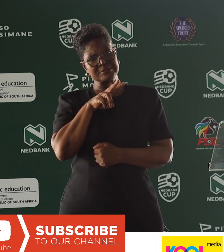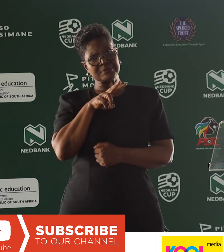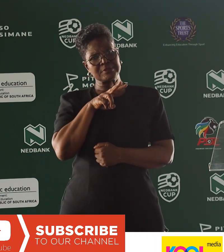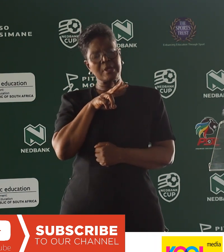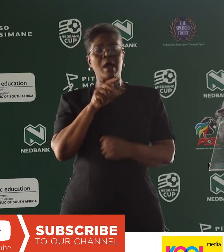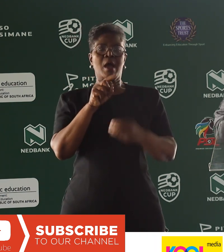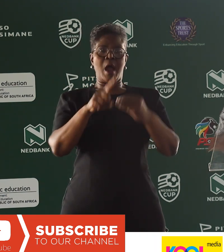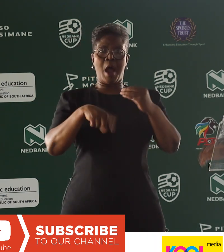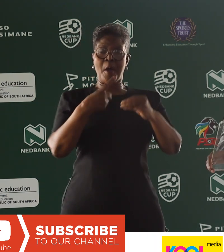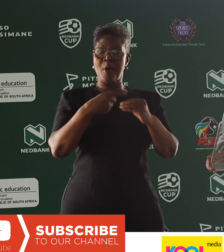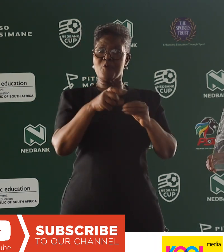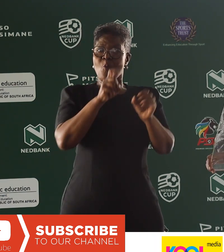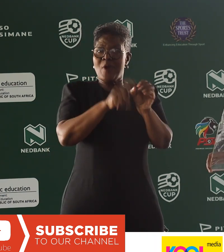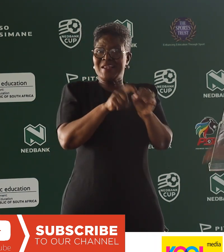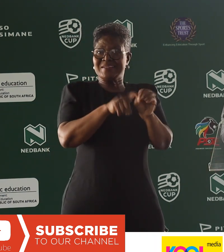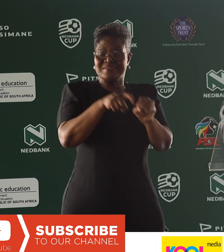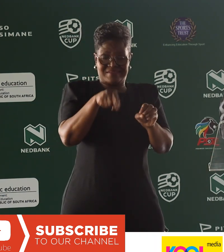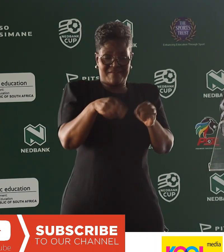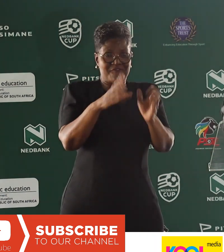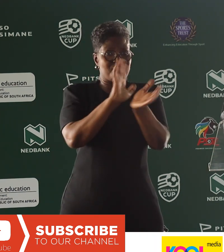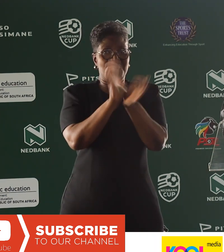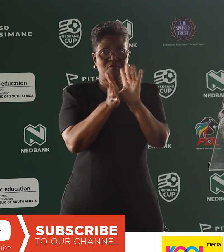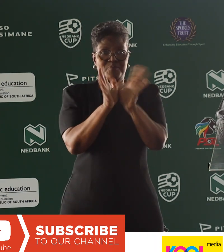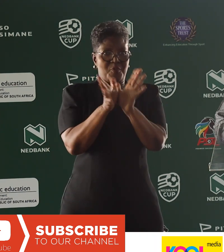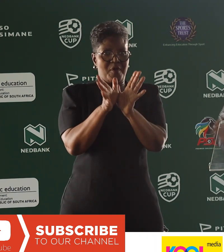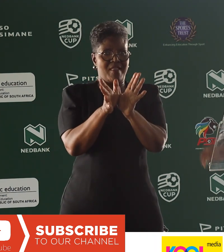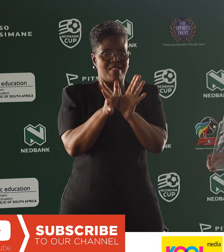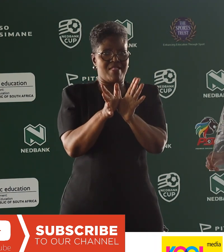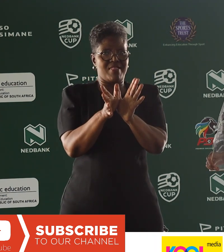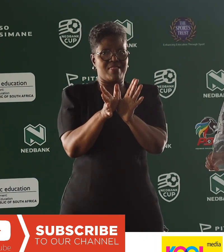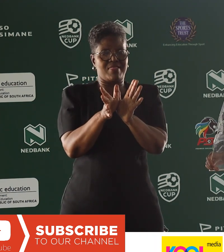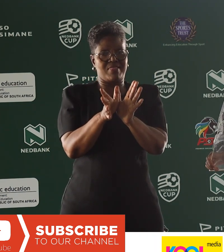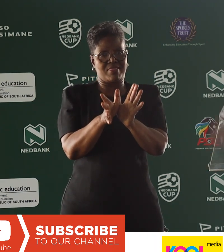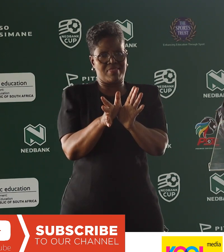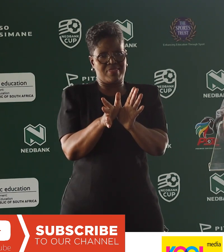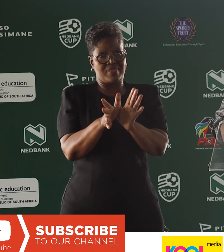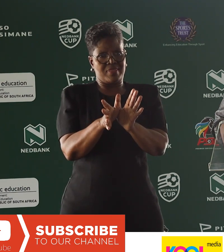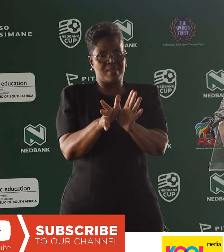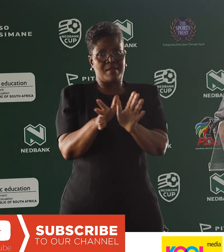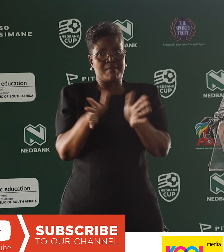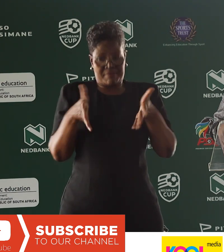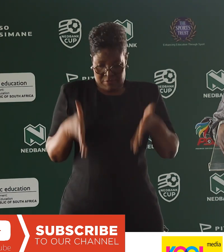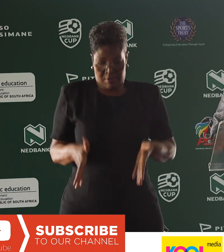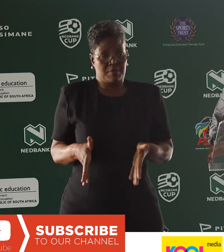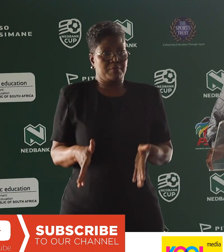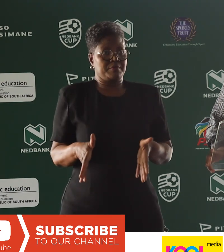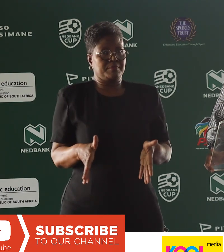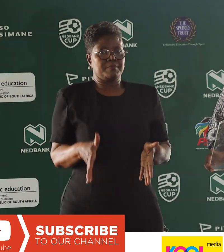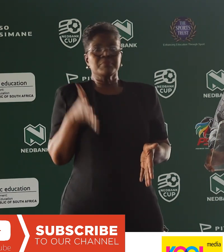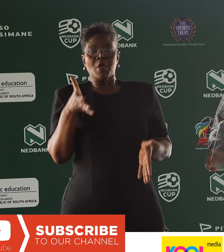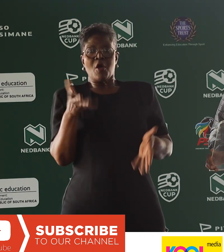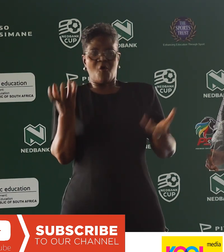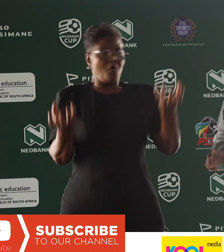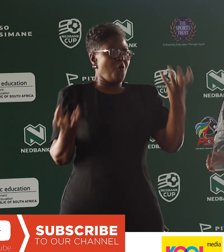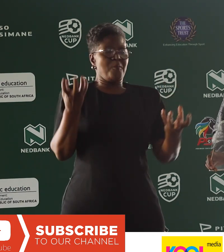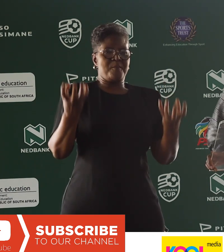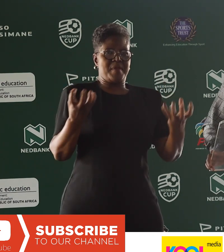the quality of football as well as the status of football now, compared to where he comes